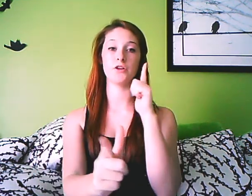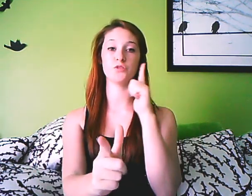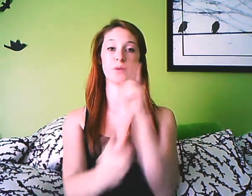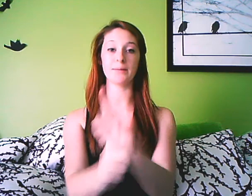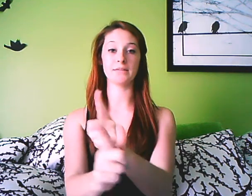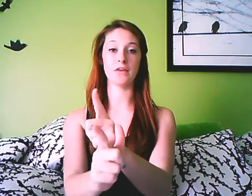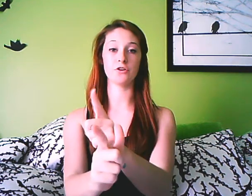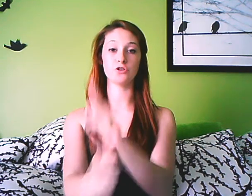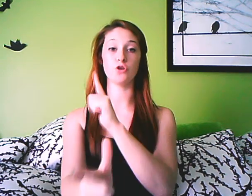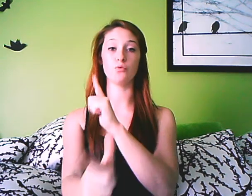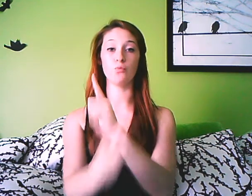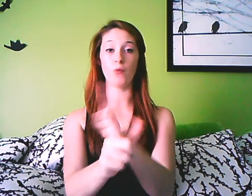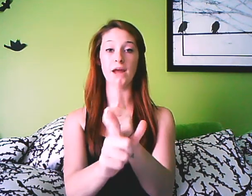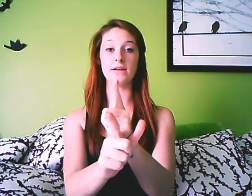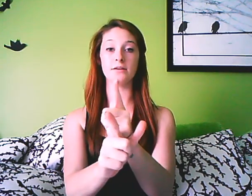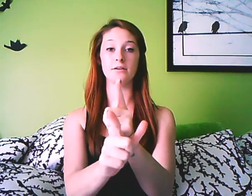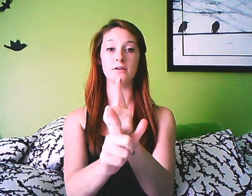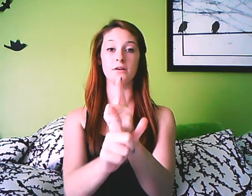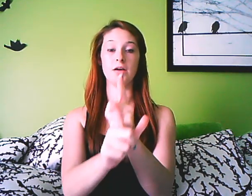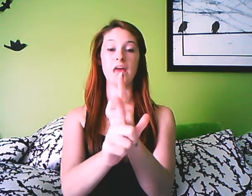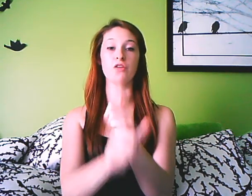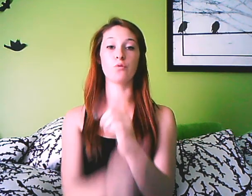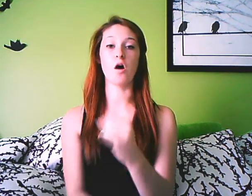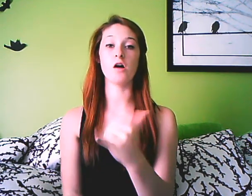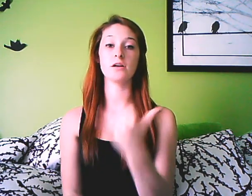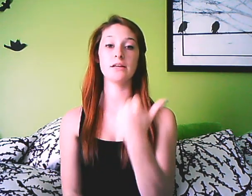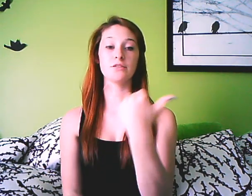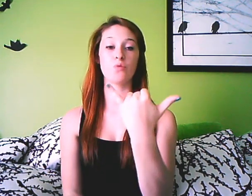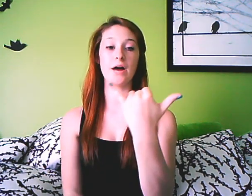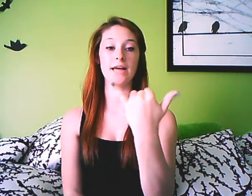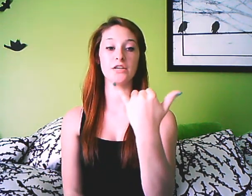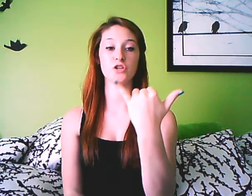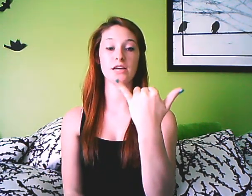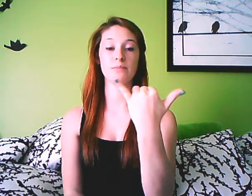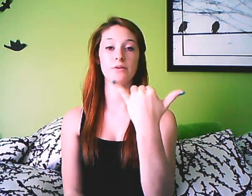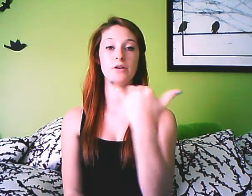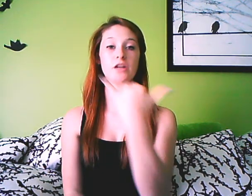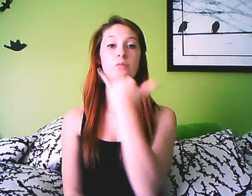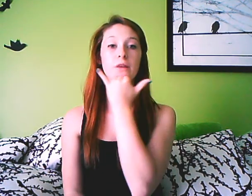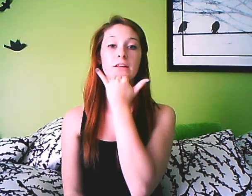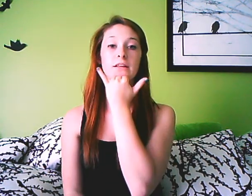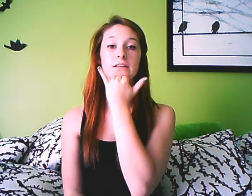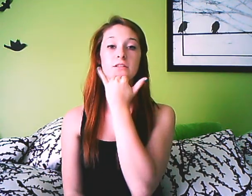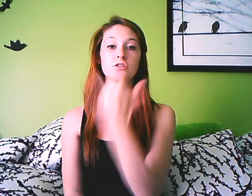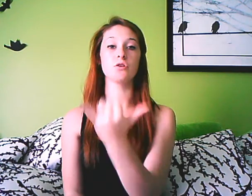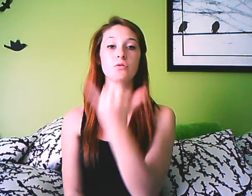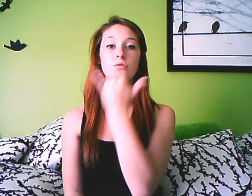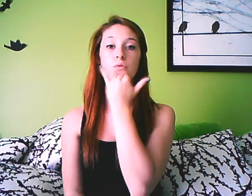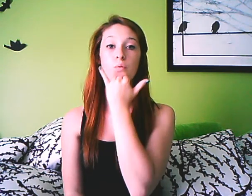just bring them together, so right. And then wrong is a Y hand shape, and you bring it like this, so